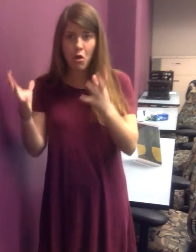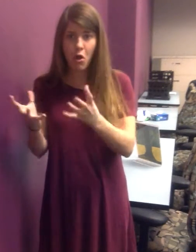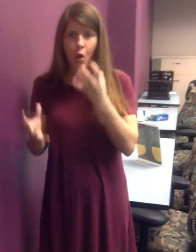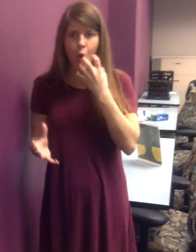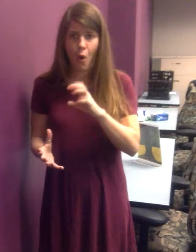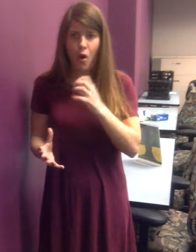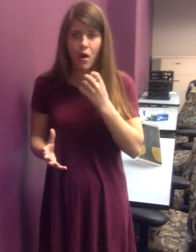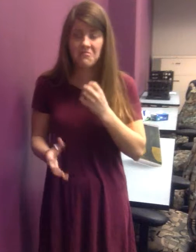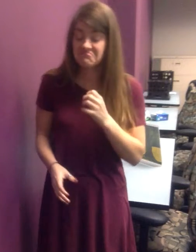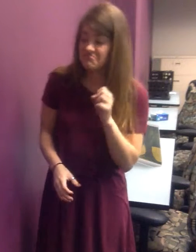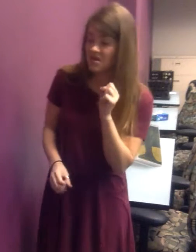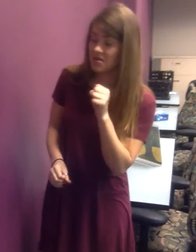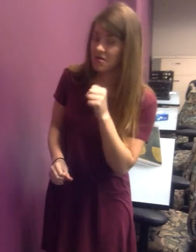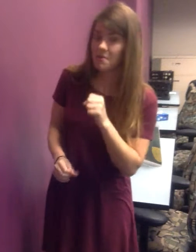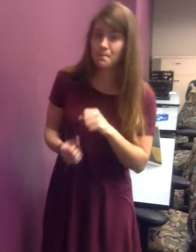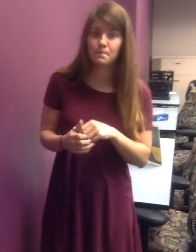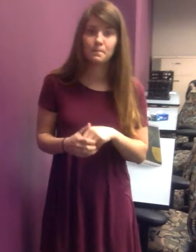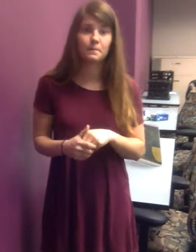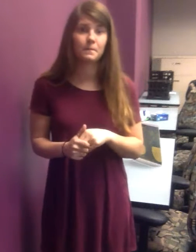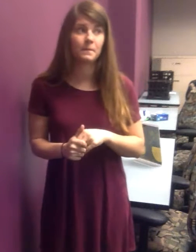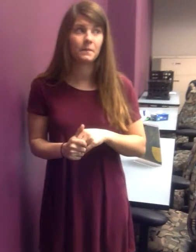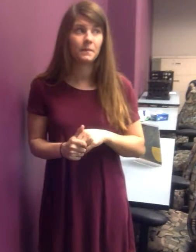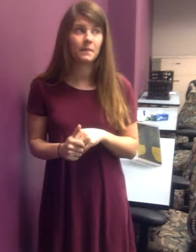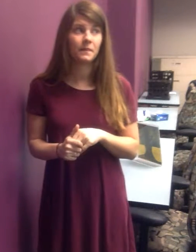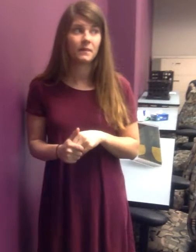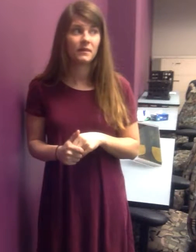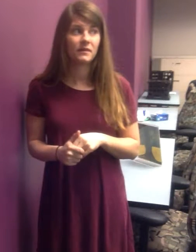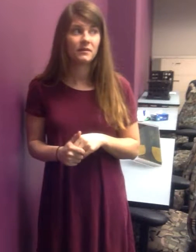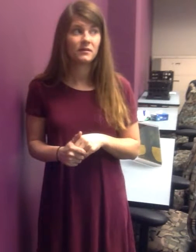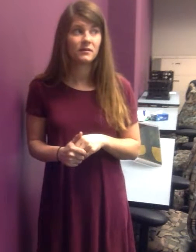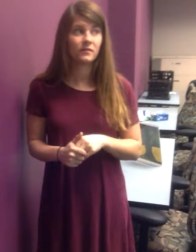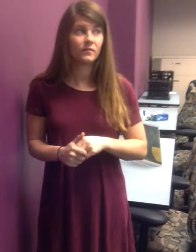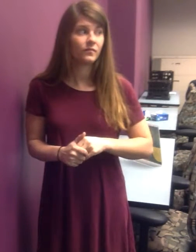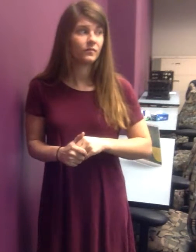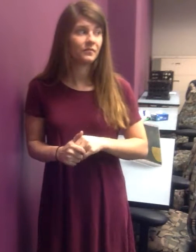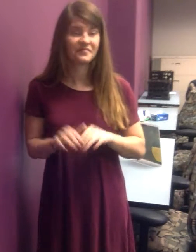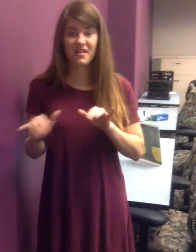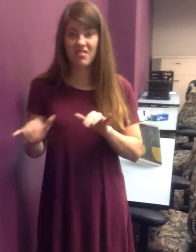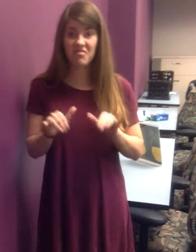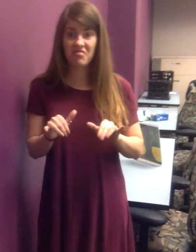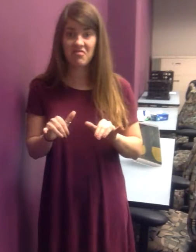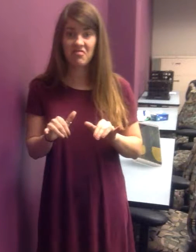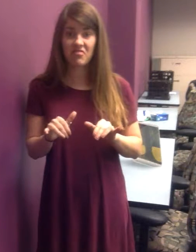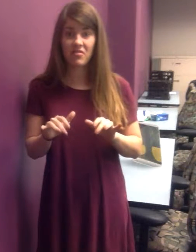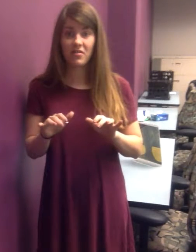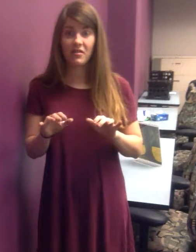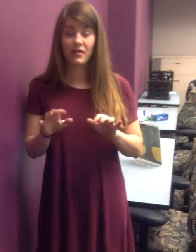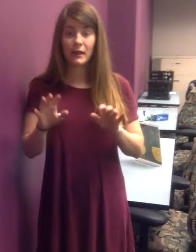of outspoken scientific contrarians, like climatologist Pat Michaels of the Libertarian Cato Institute. Every